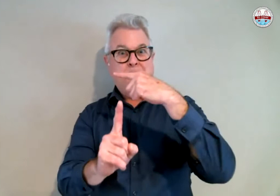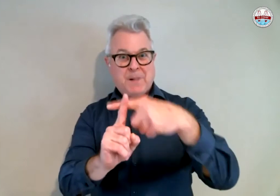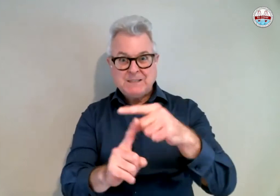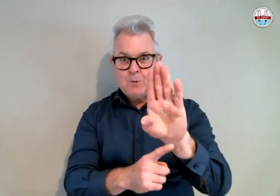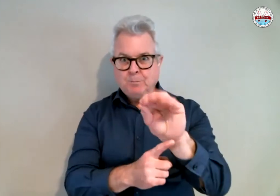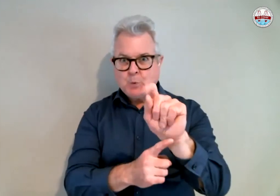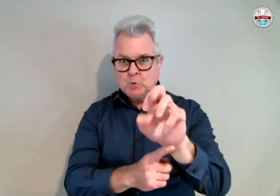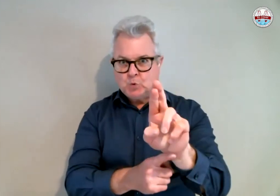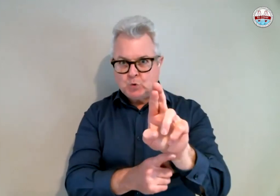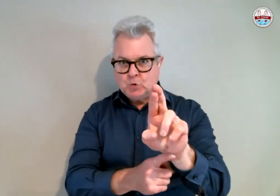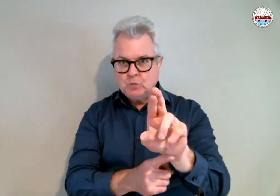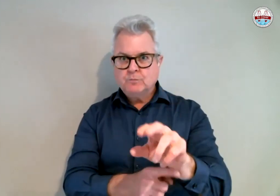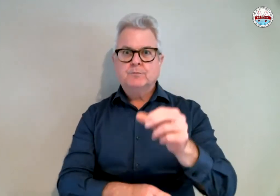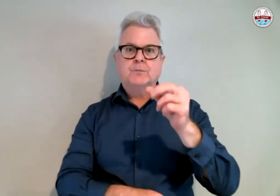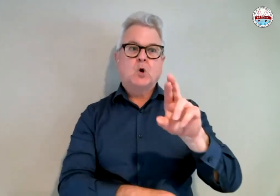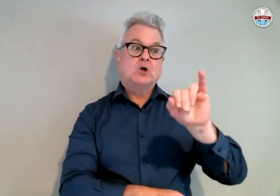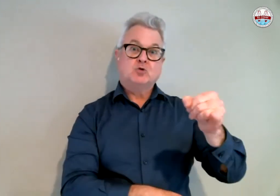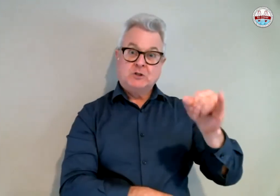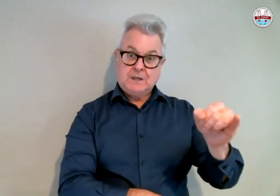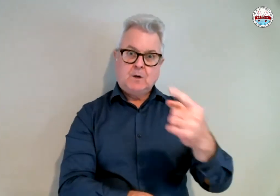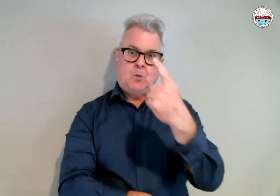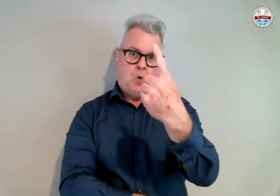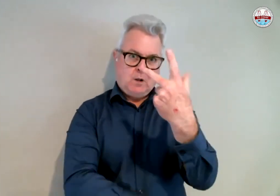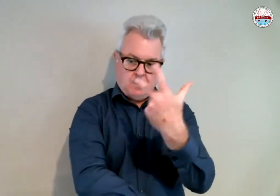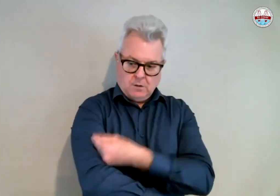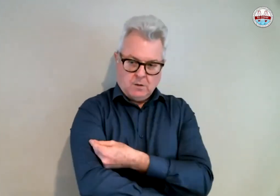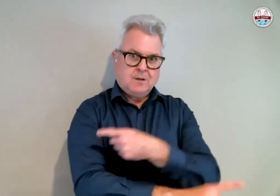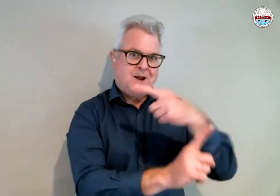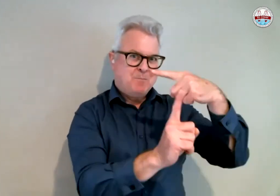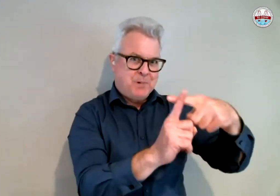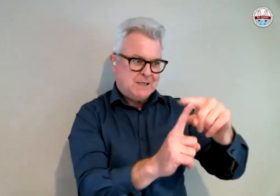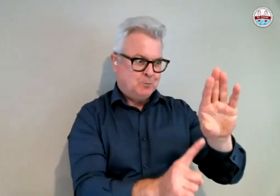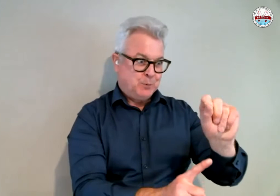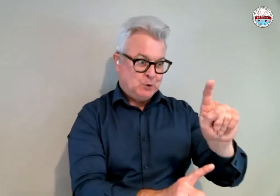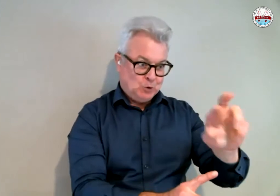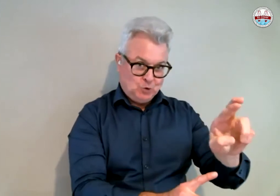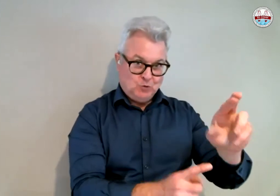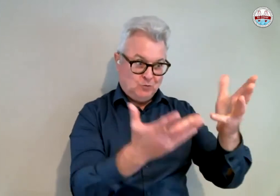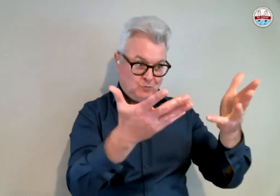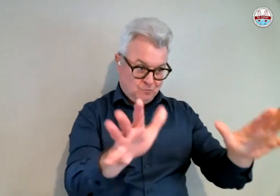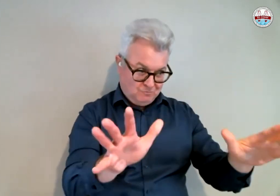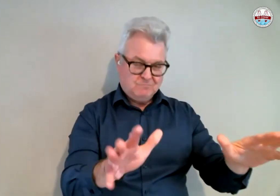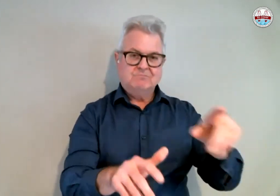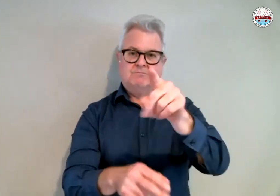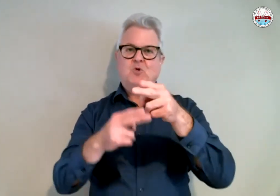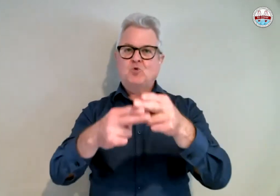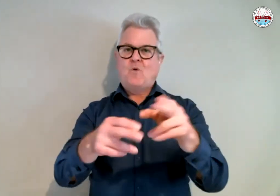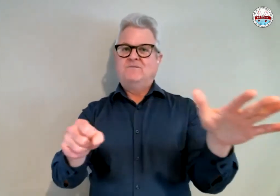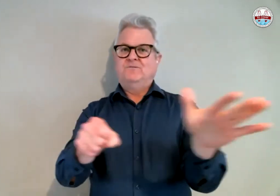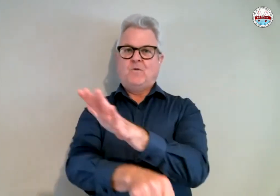new definition, meaning that you must have Pfizer and Moderna, the 2 dosage plus your booster, or the Johnson & Johnson plus